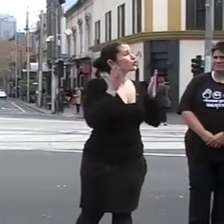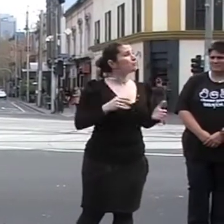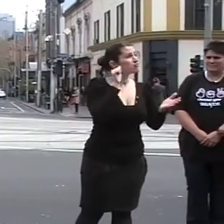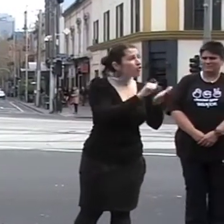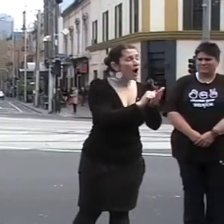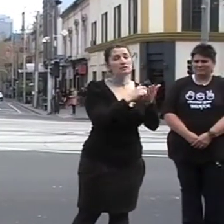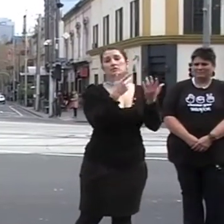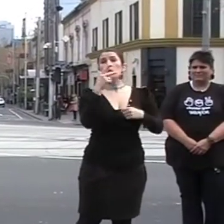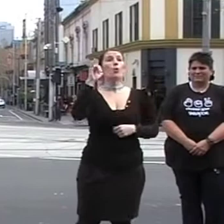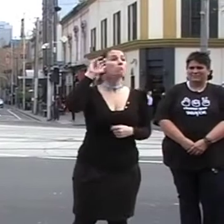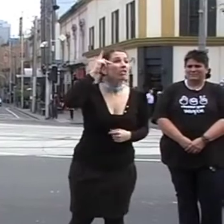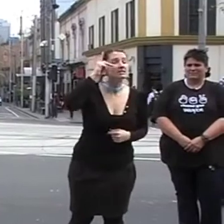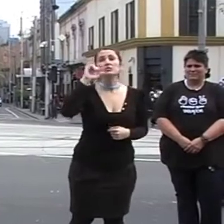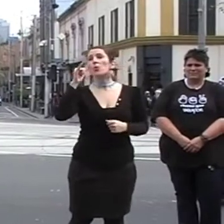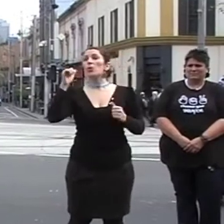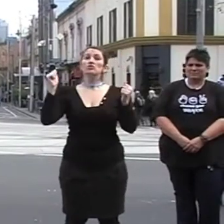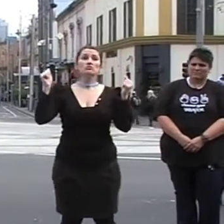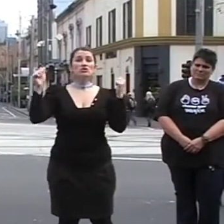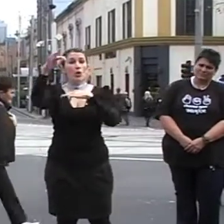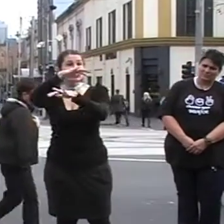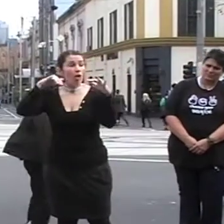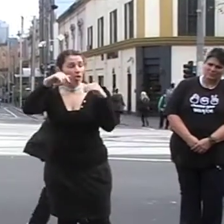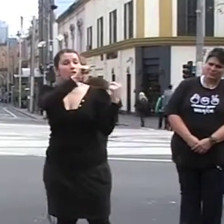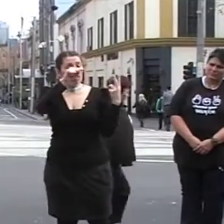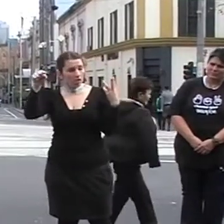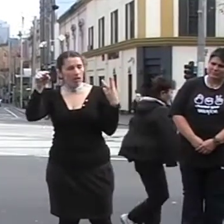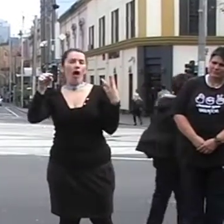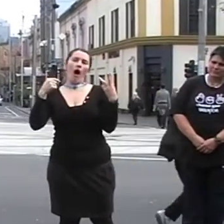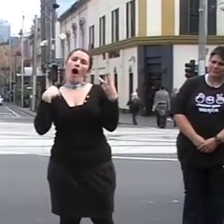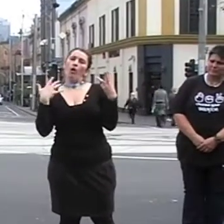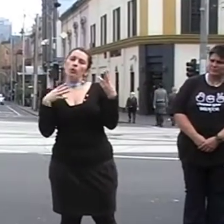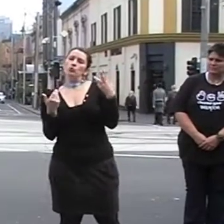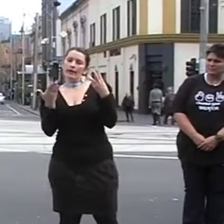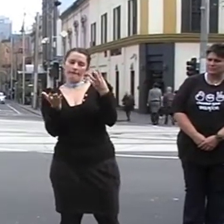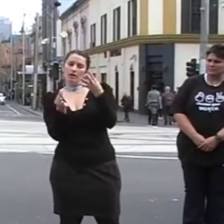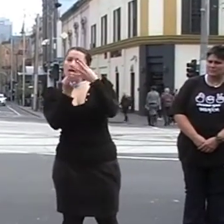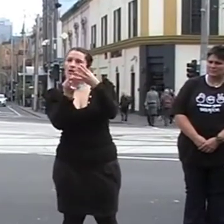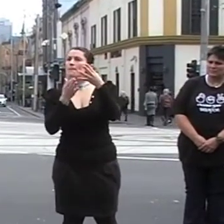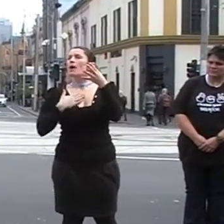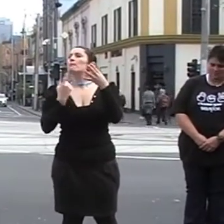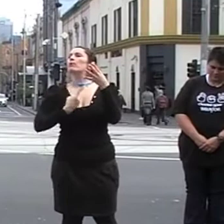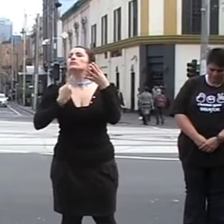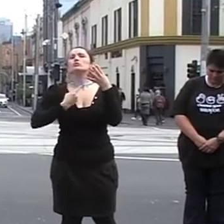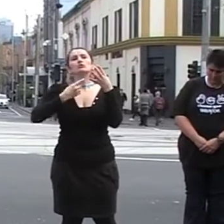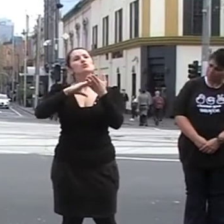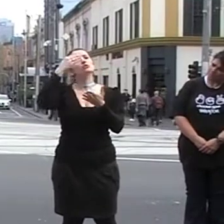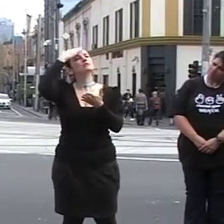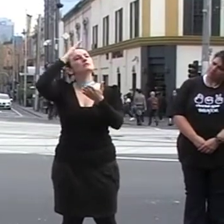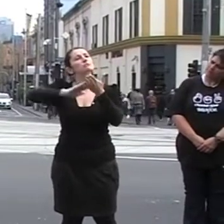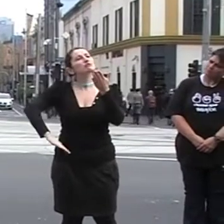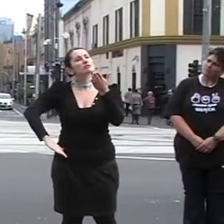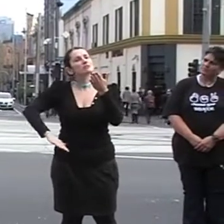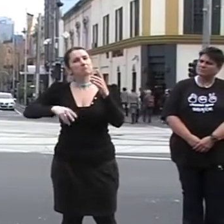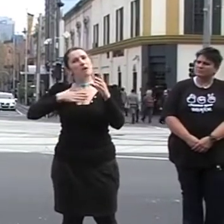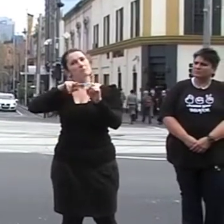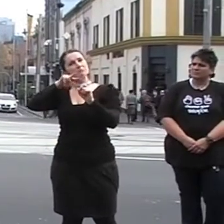social angle. And I wanted to attempt to give you a little personal student perspective. I'm a second-year